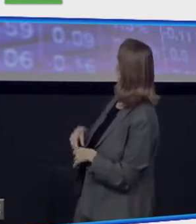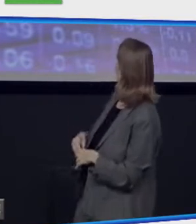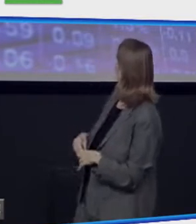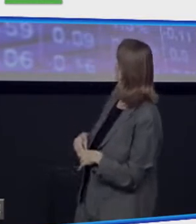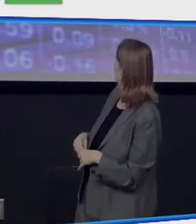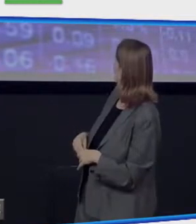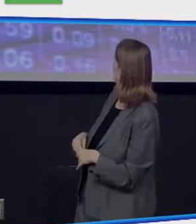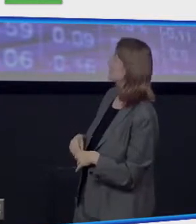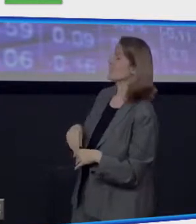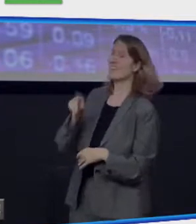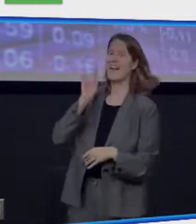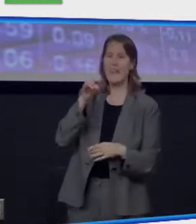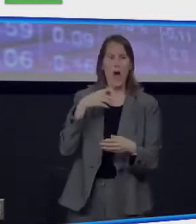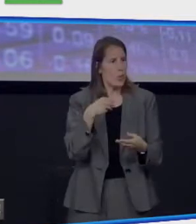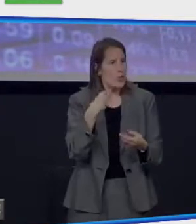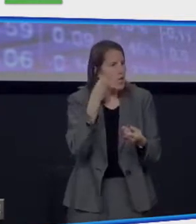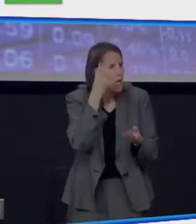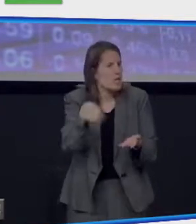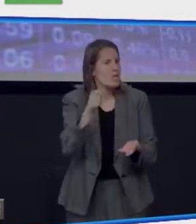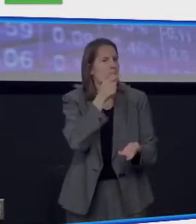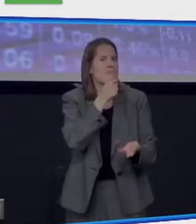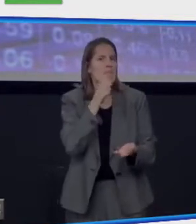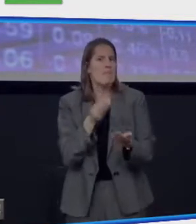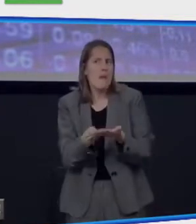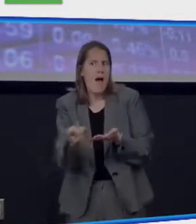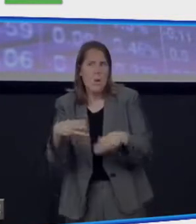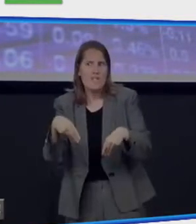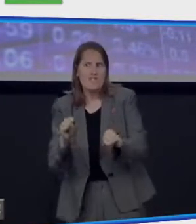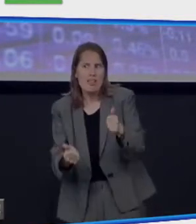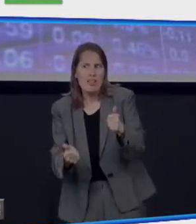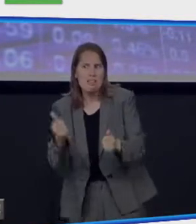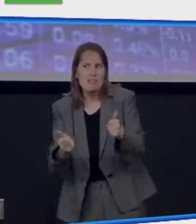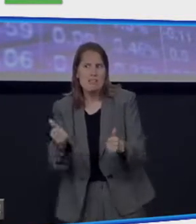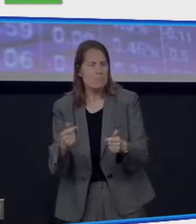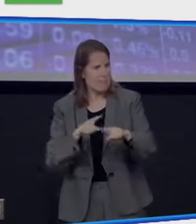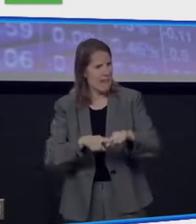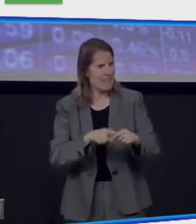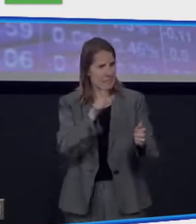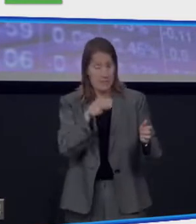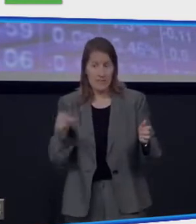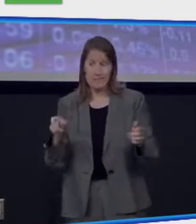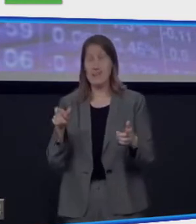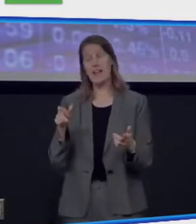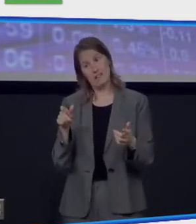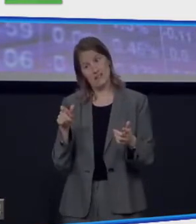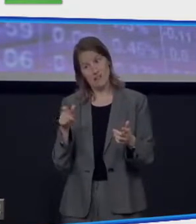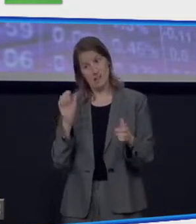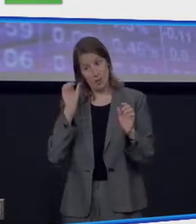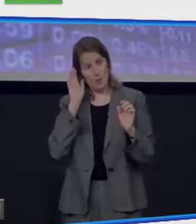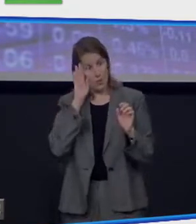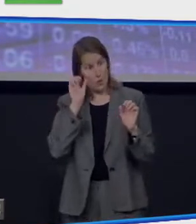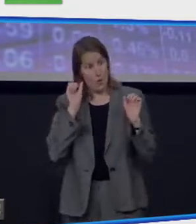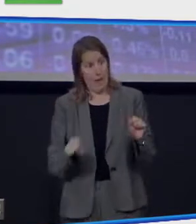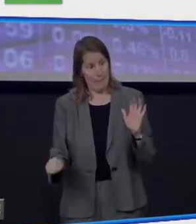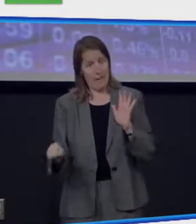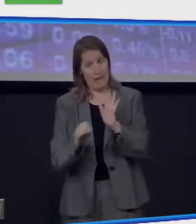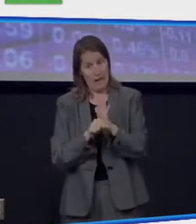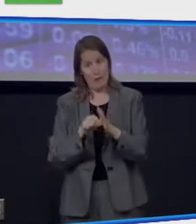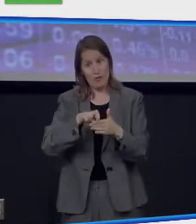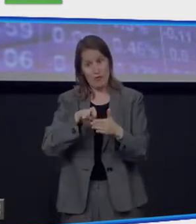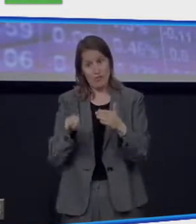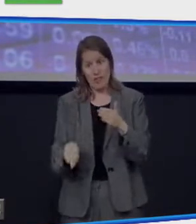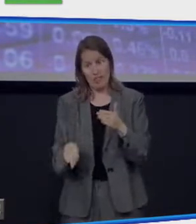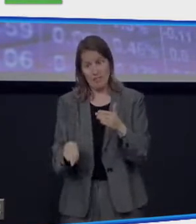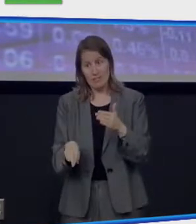information to guide our decision making. And as you all know, this can lead to catastrophic consequences, not just for the individual that